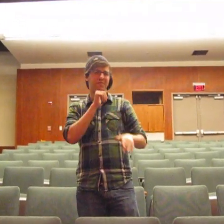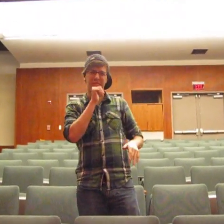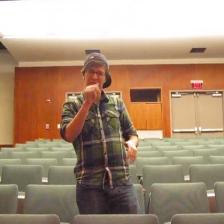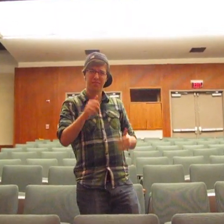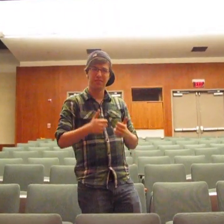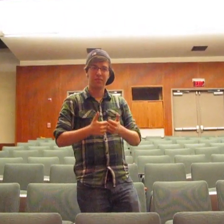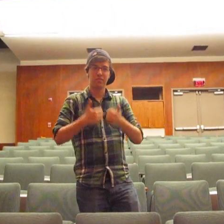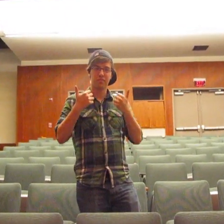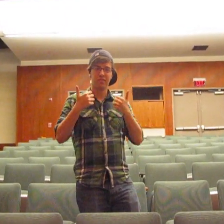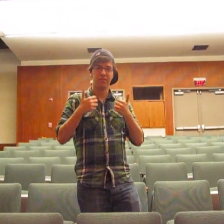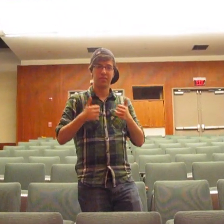Thank you.